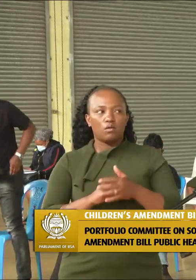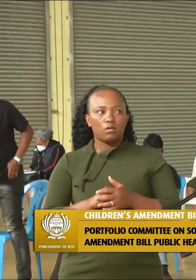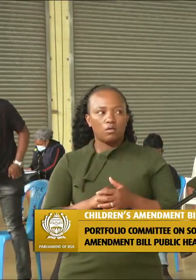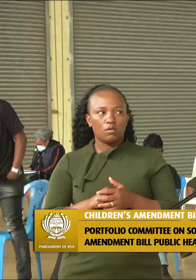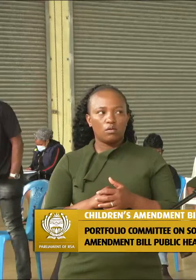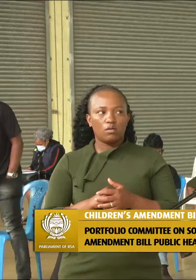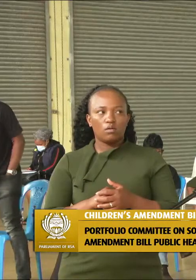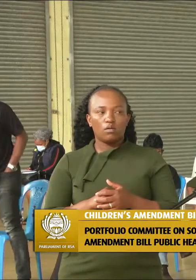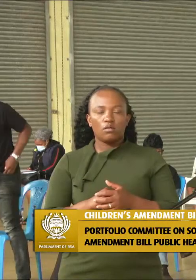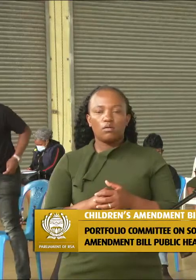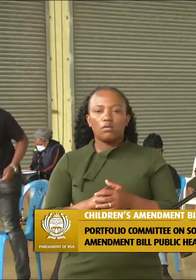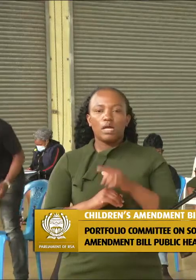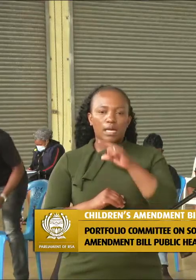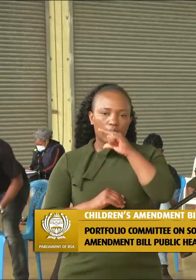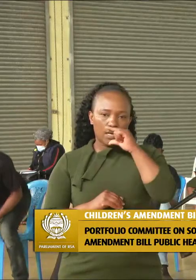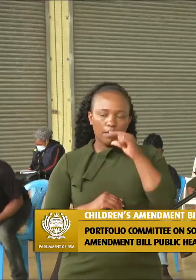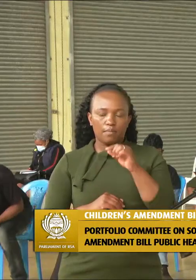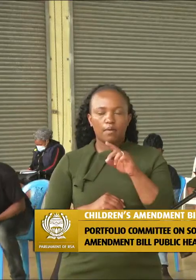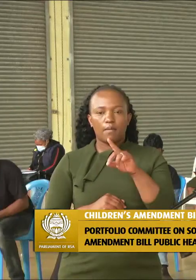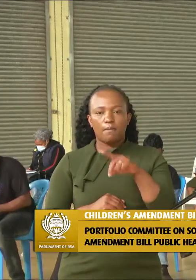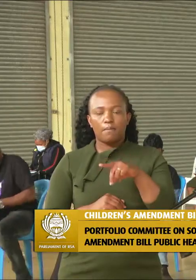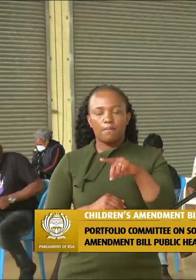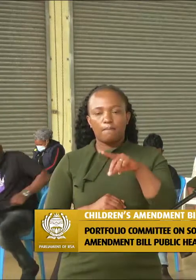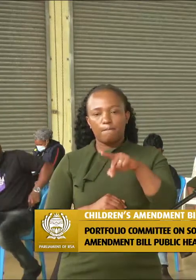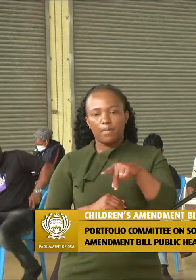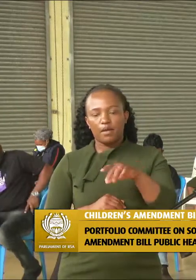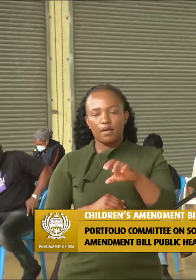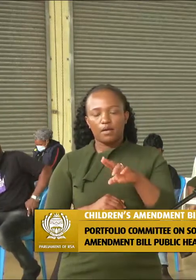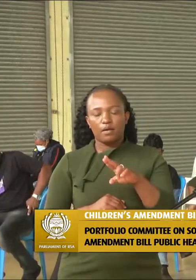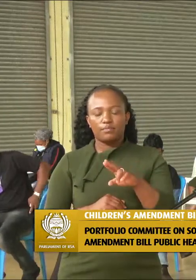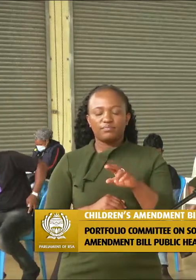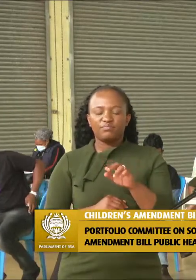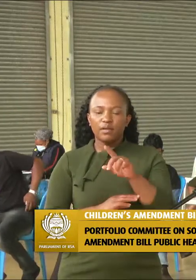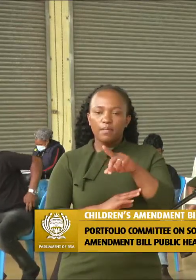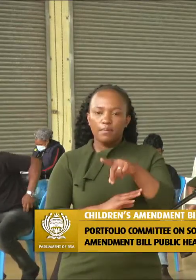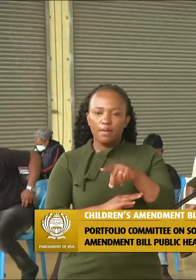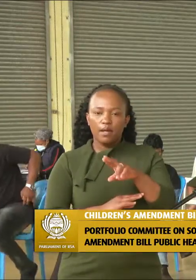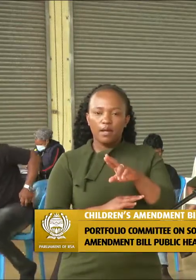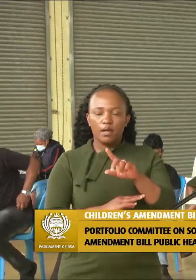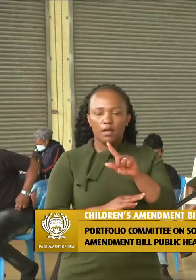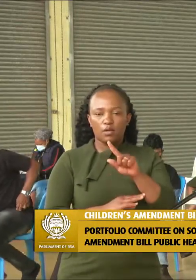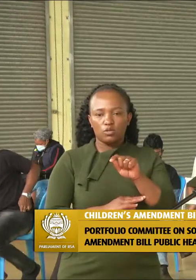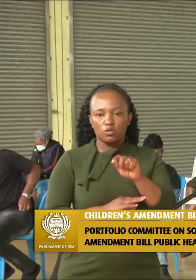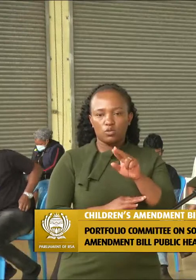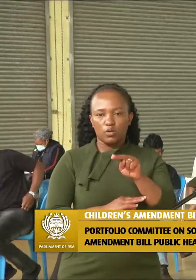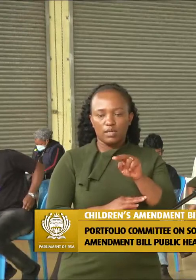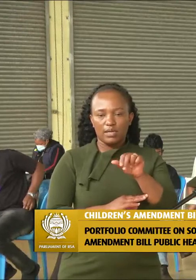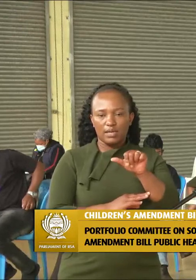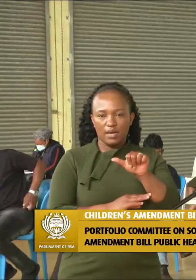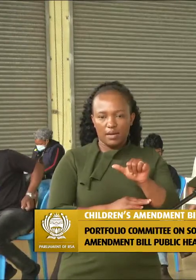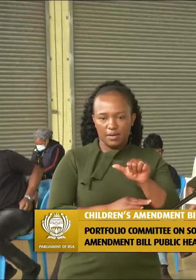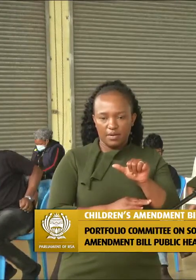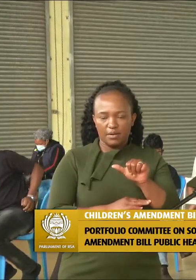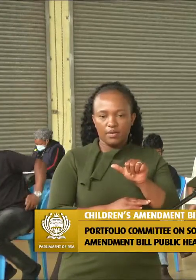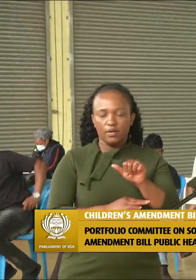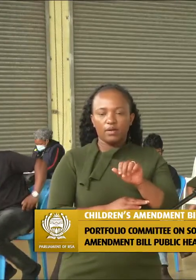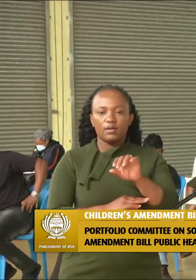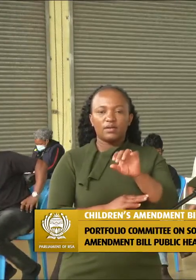Advocate Petunia Seabi. Uzothola ke ummeli oyinhloko lapho igama